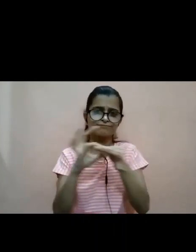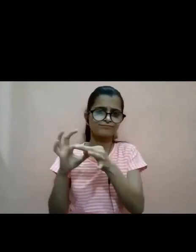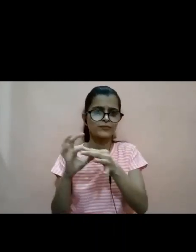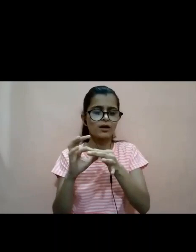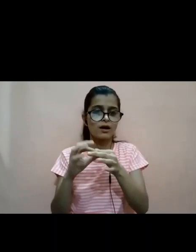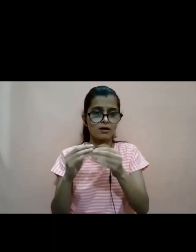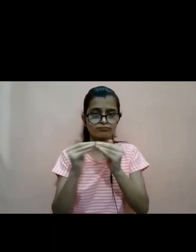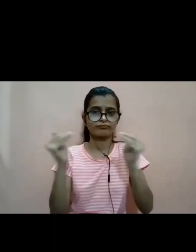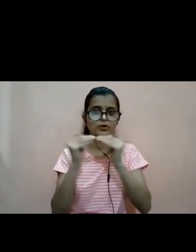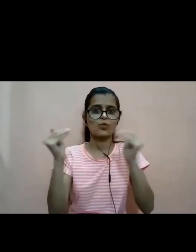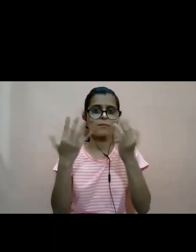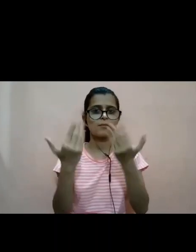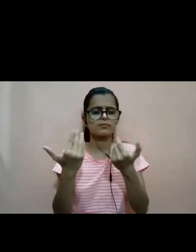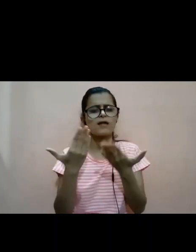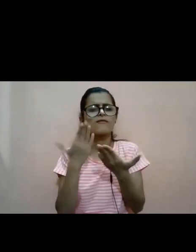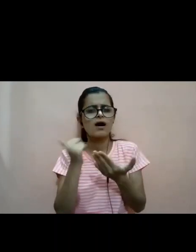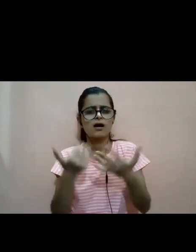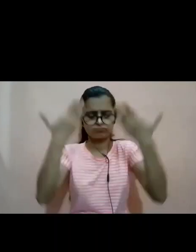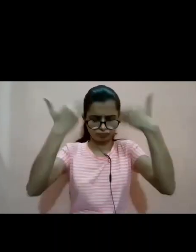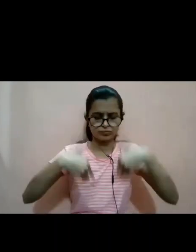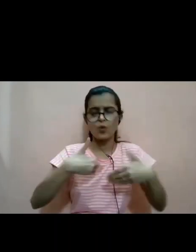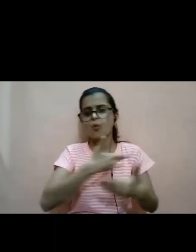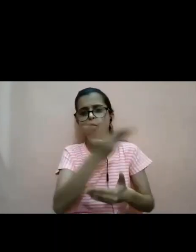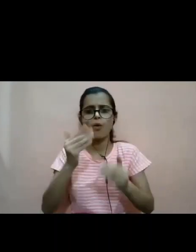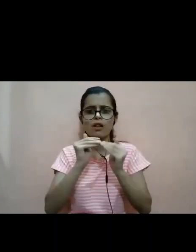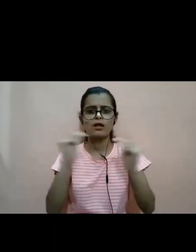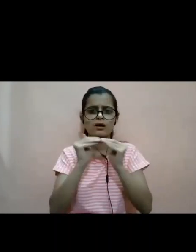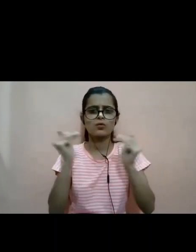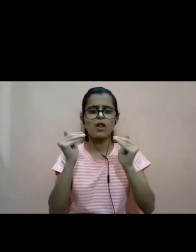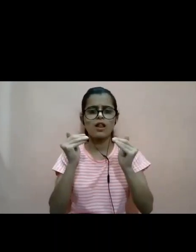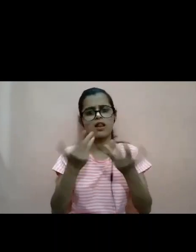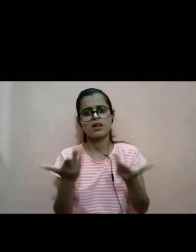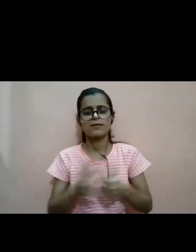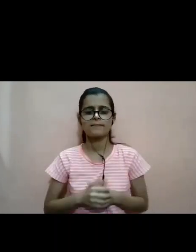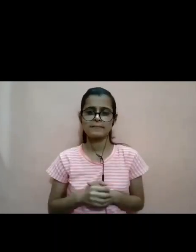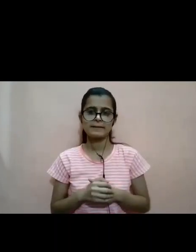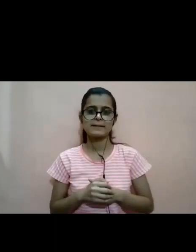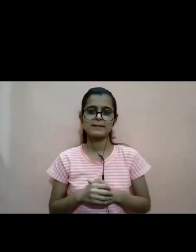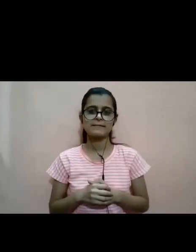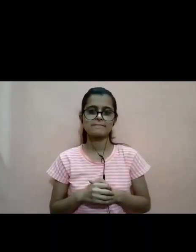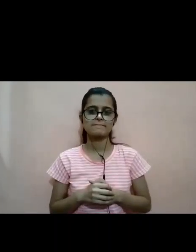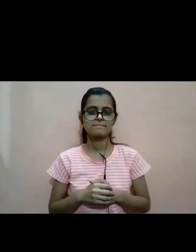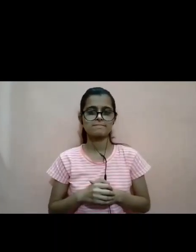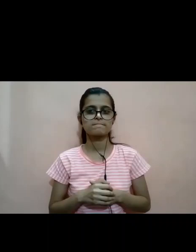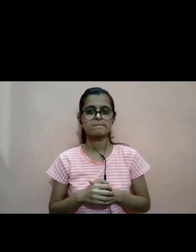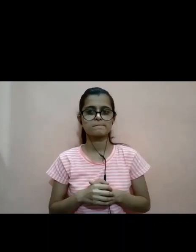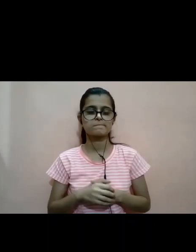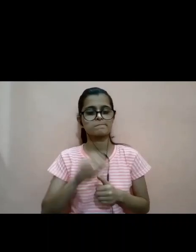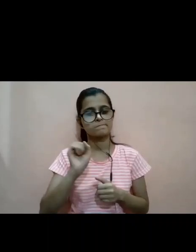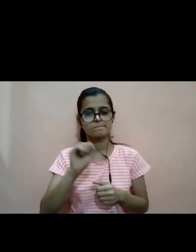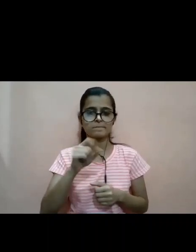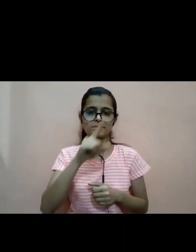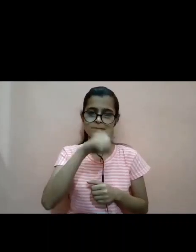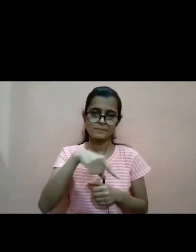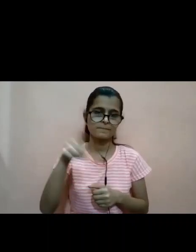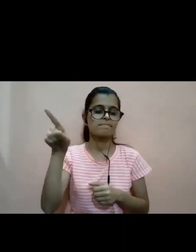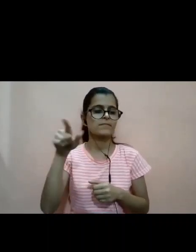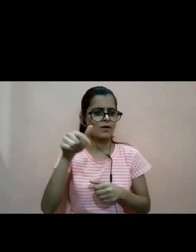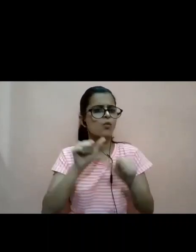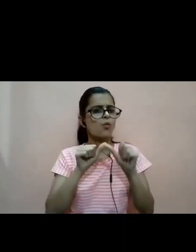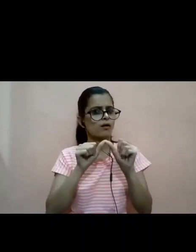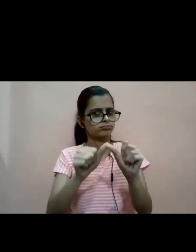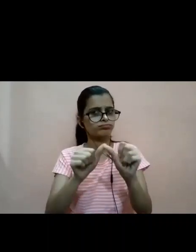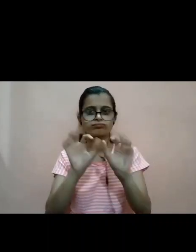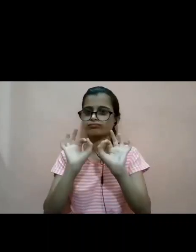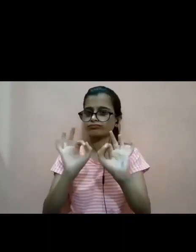what humanity is. It's a total contradiction. That was perfectly answered, because it answers a few